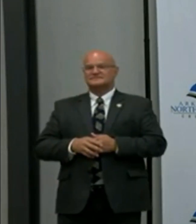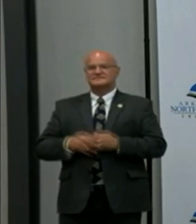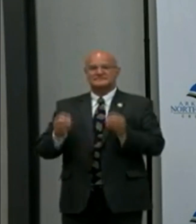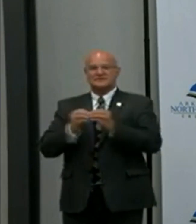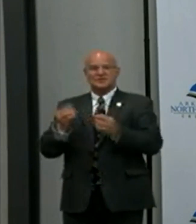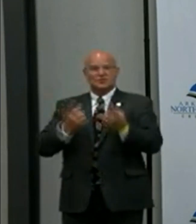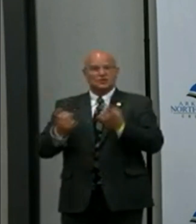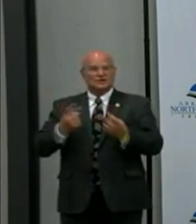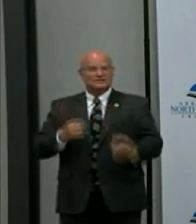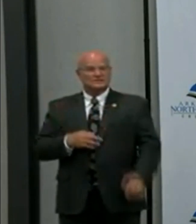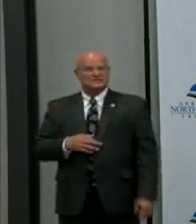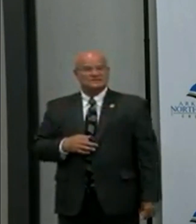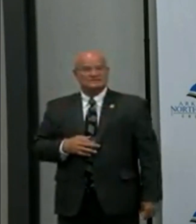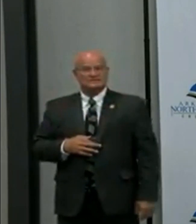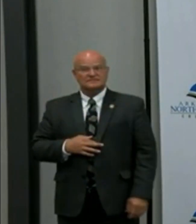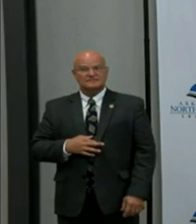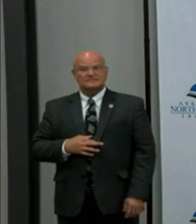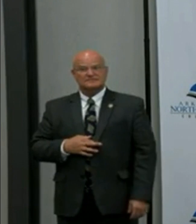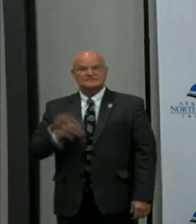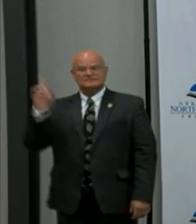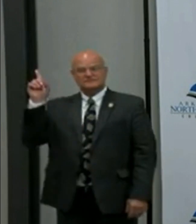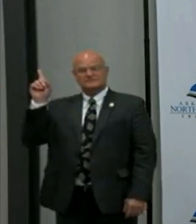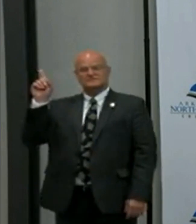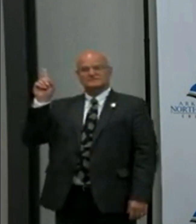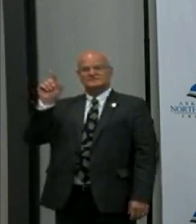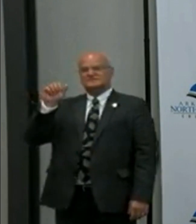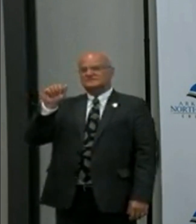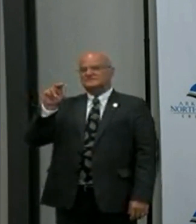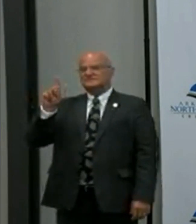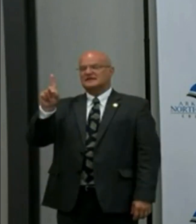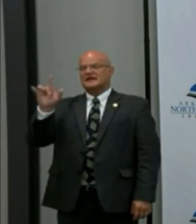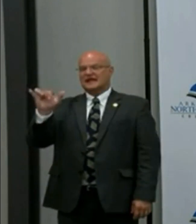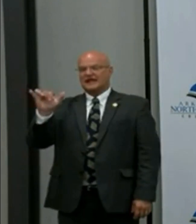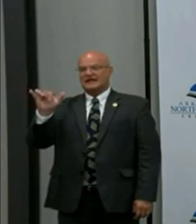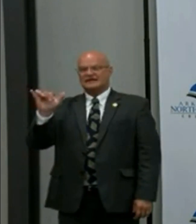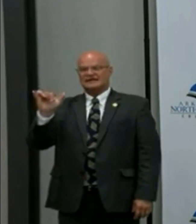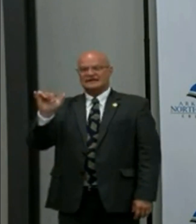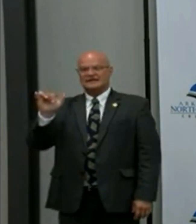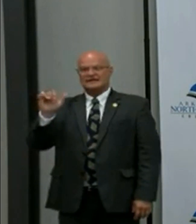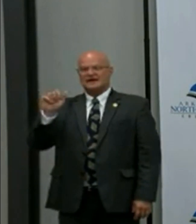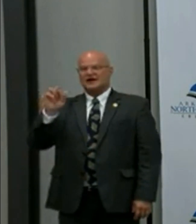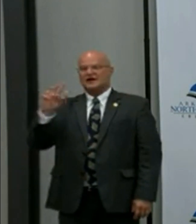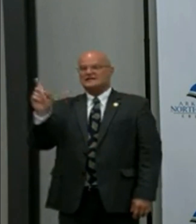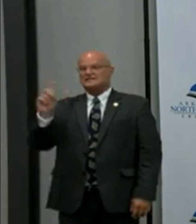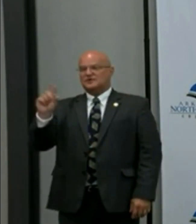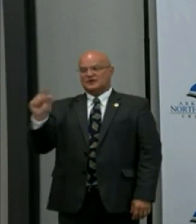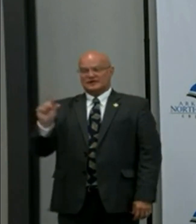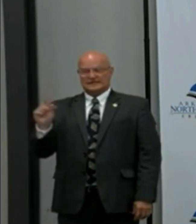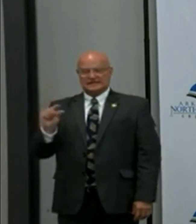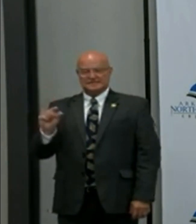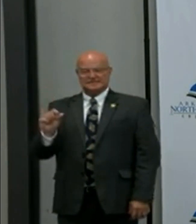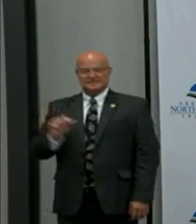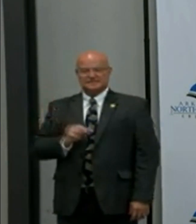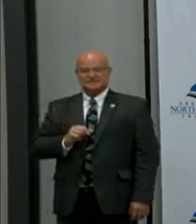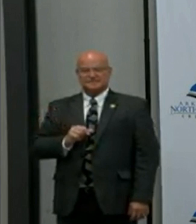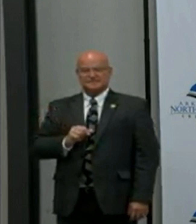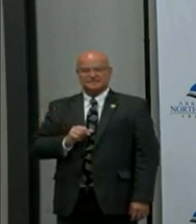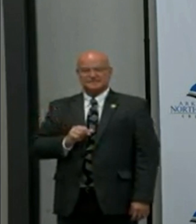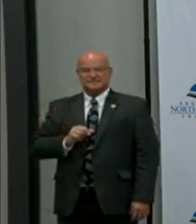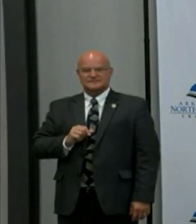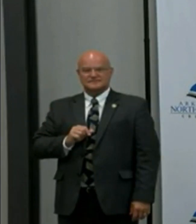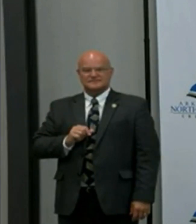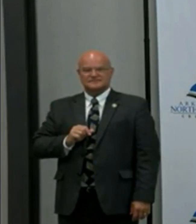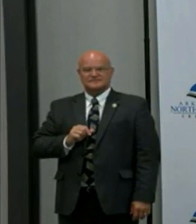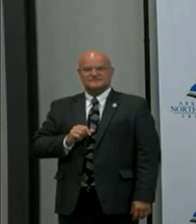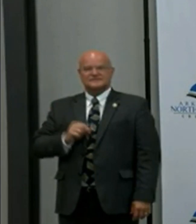Any other question? Hi, this is Andy Davis with the Arkansas Democrat Gazette. Yes,